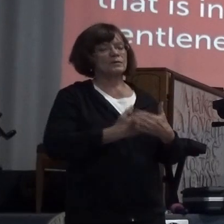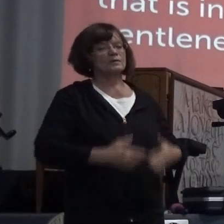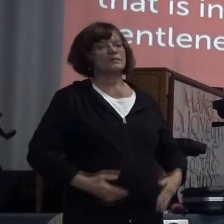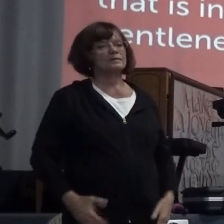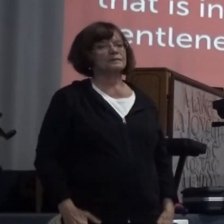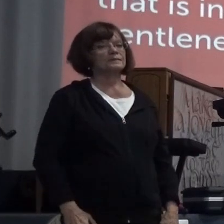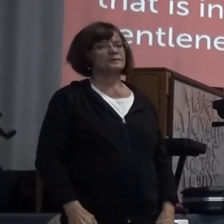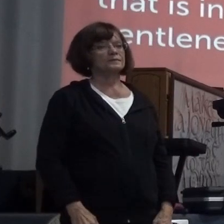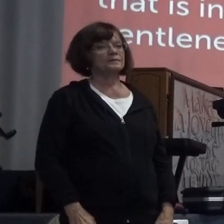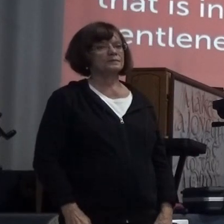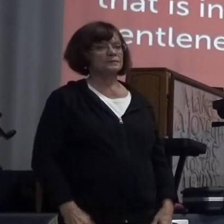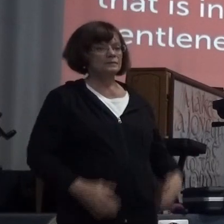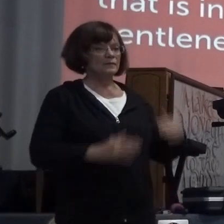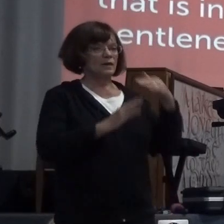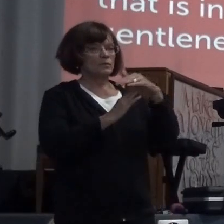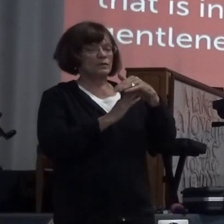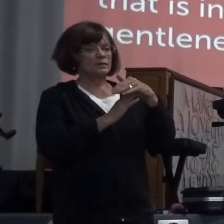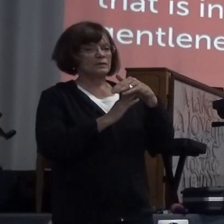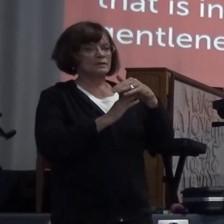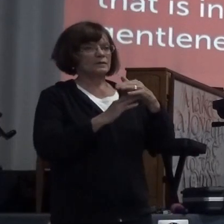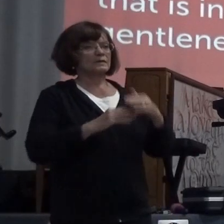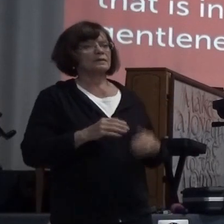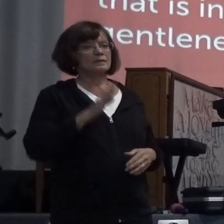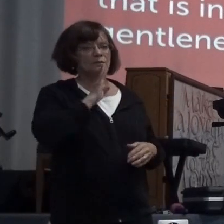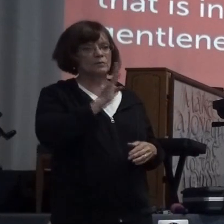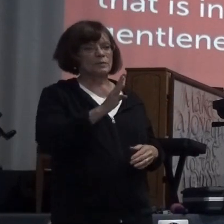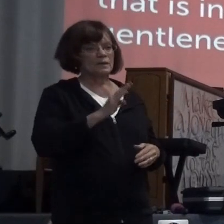And refined him. It's humbling to be refined, isn't it?